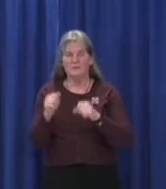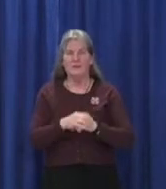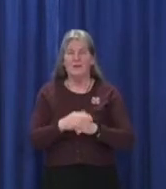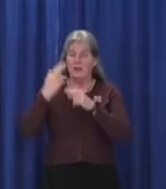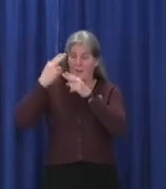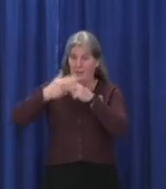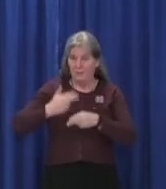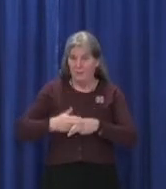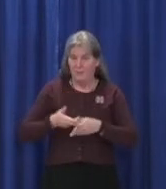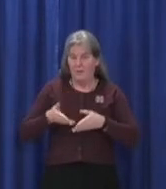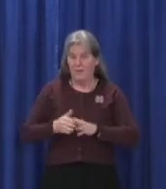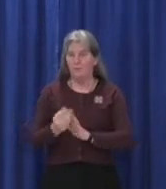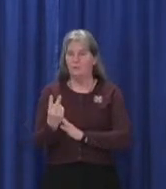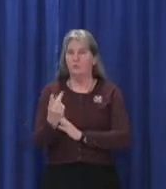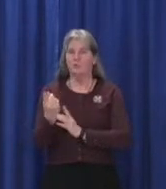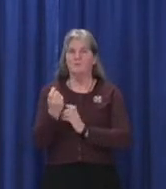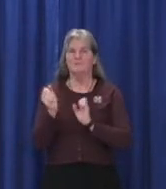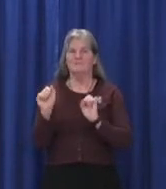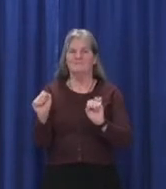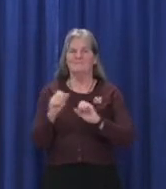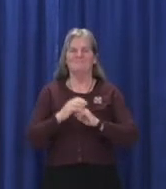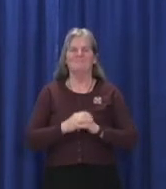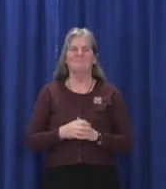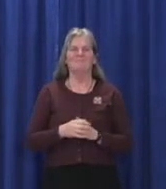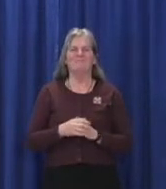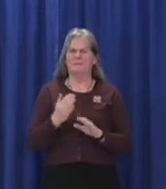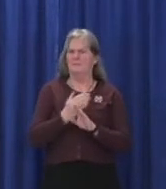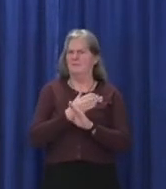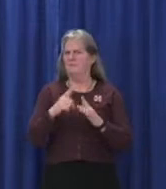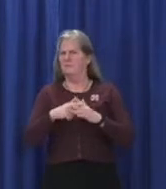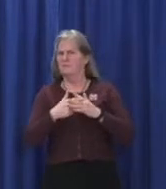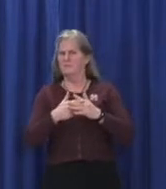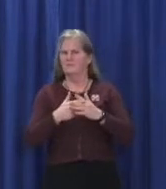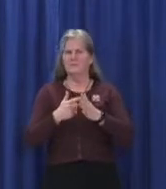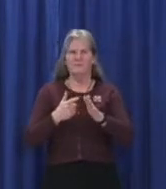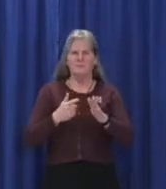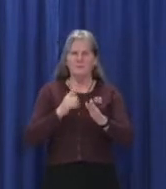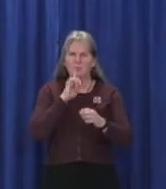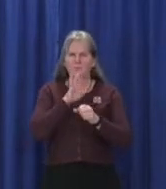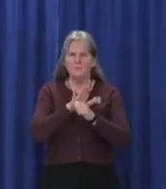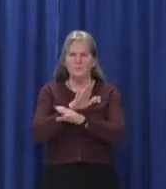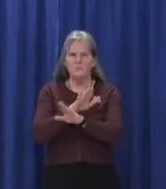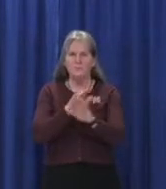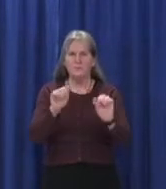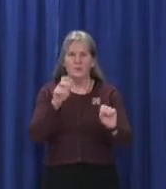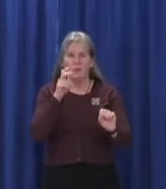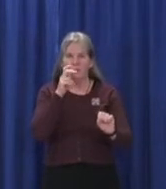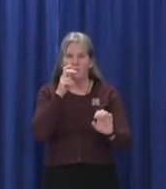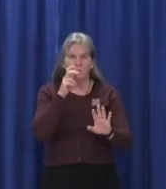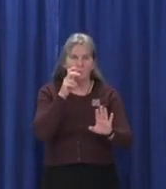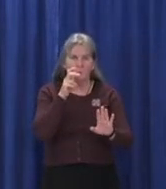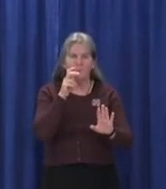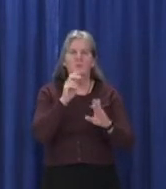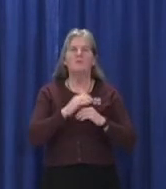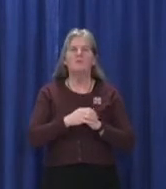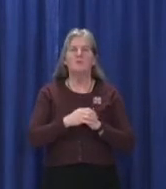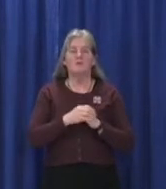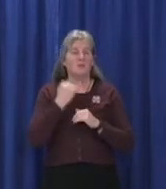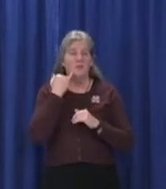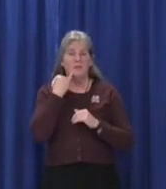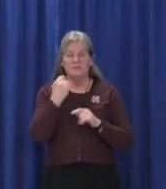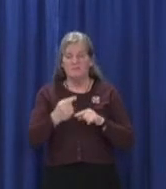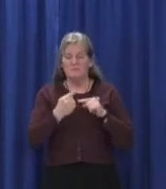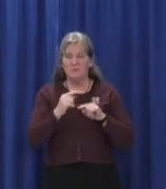by name and you will each have 2 questions. Before we begin, I'd like to verify that everyone can hear us. If any of